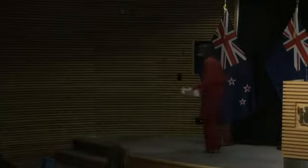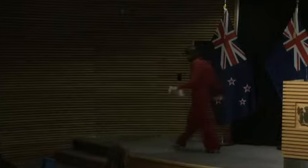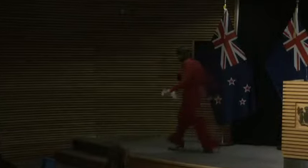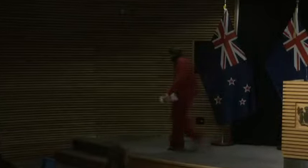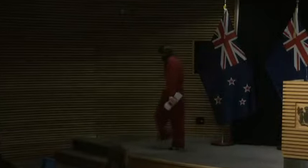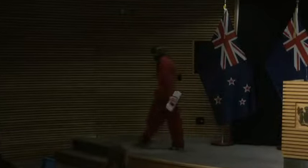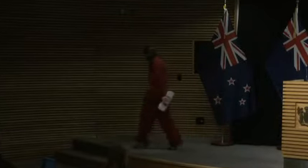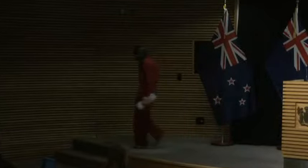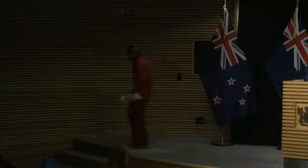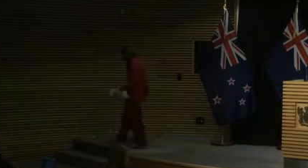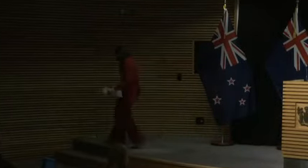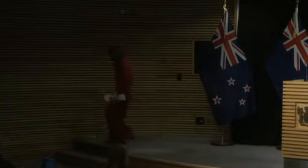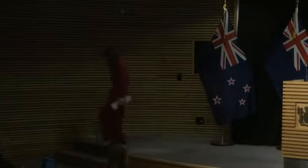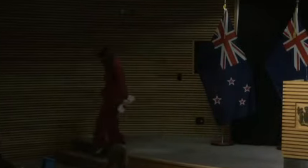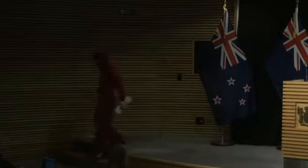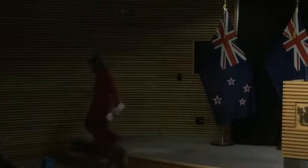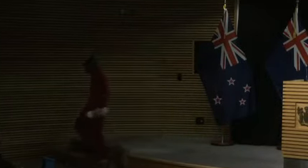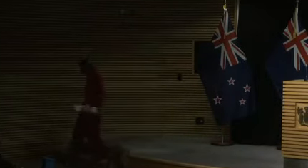Thank you